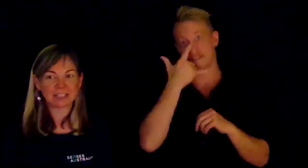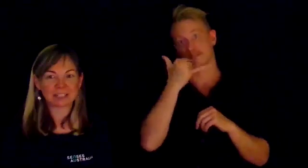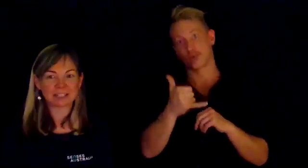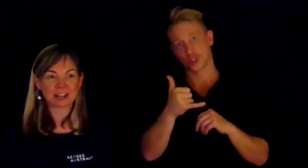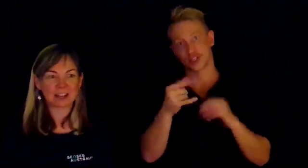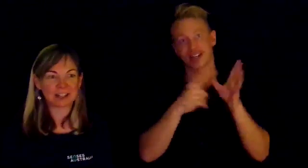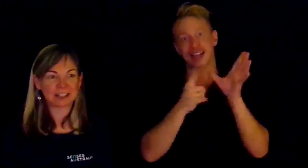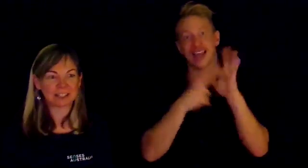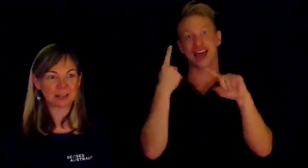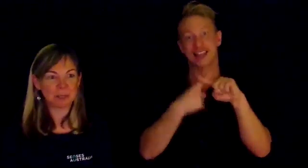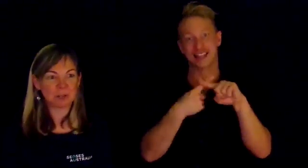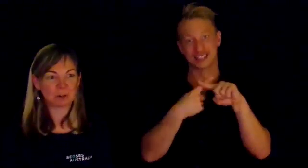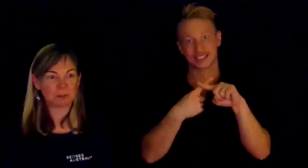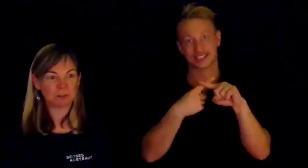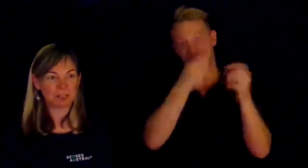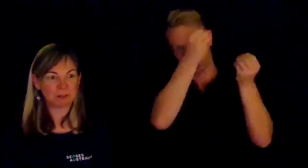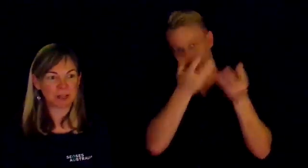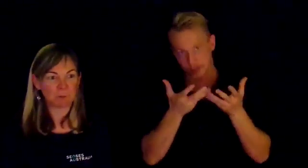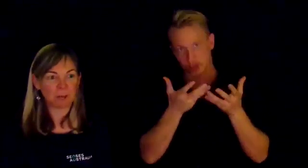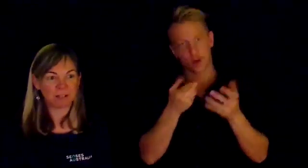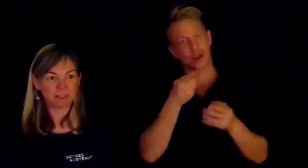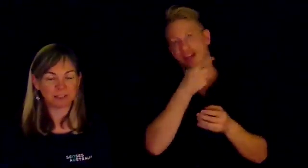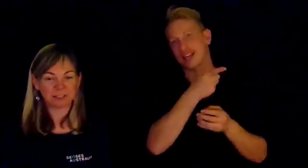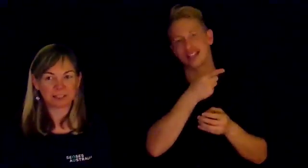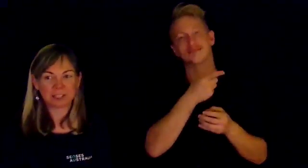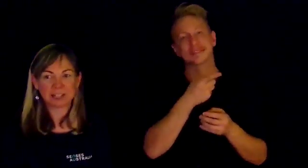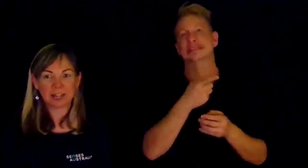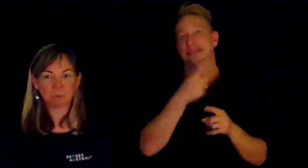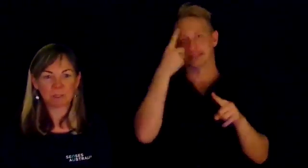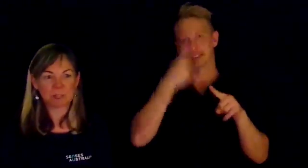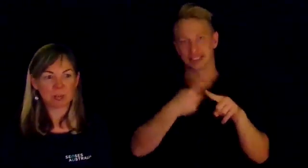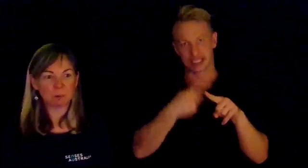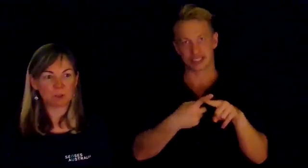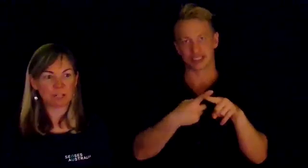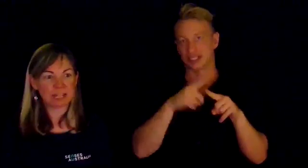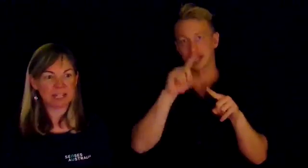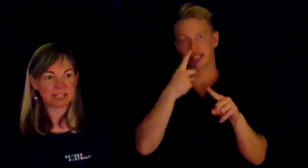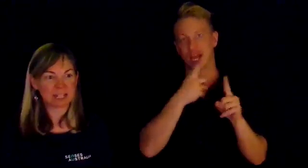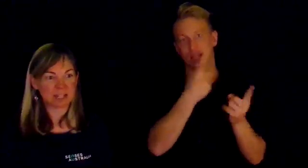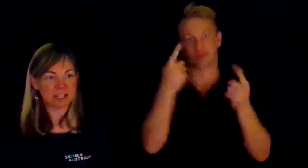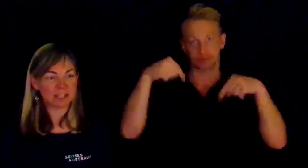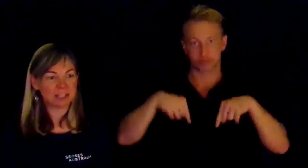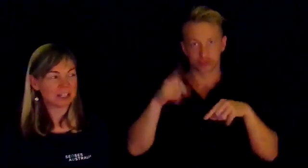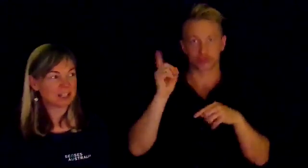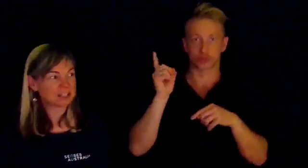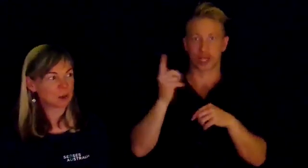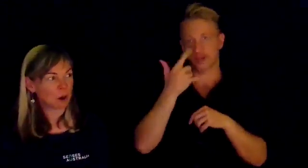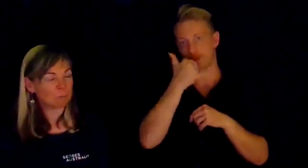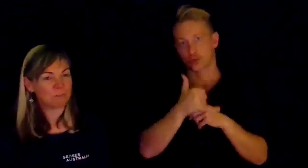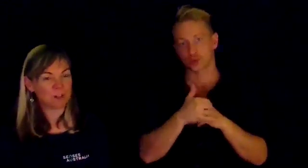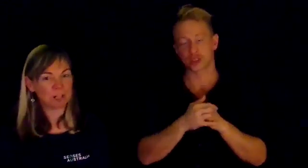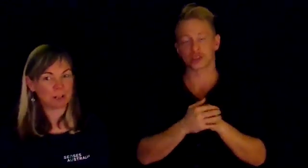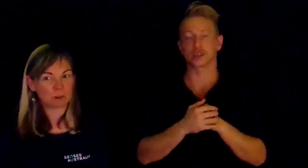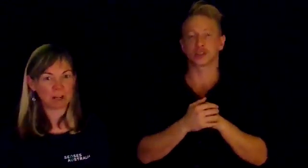Unfortunately, Alex let me know he was unwell and wasn't able to attend today.